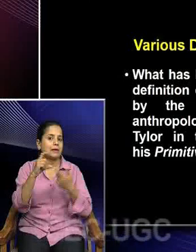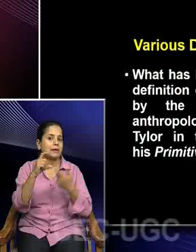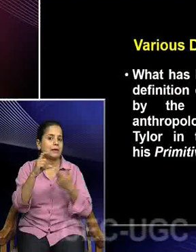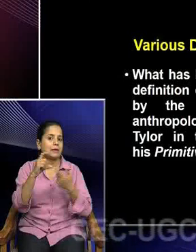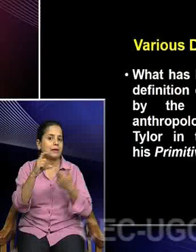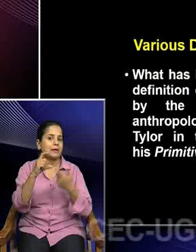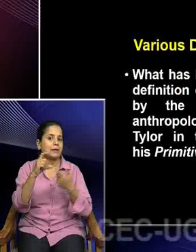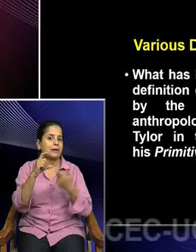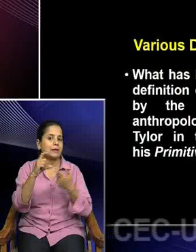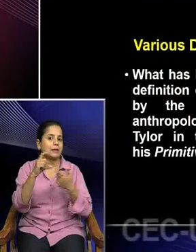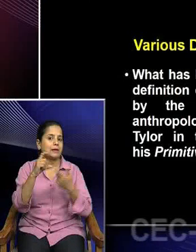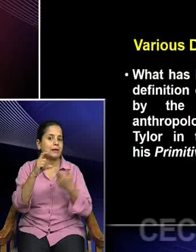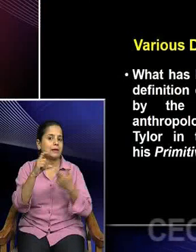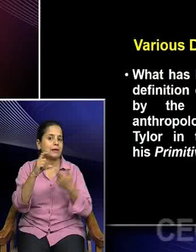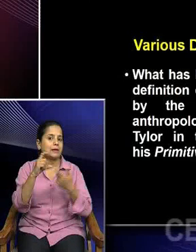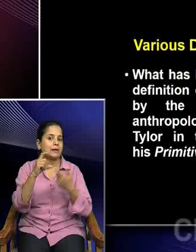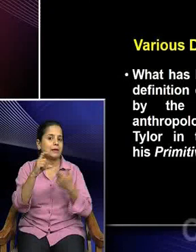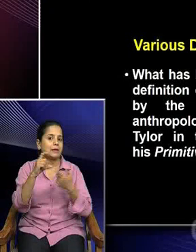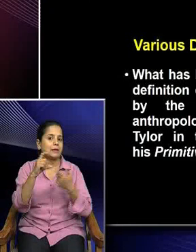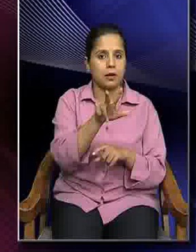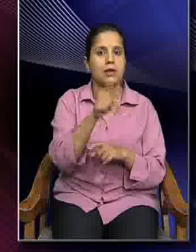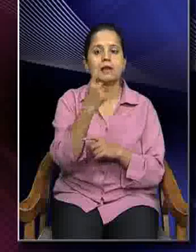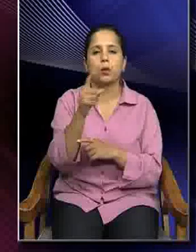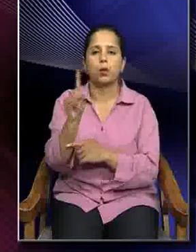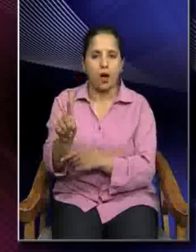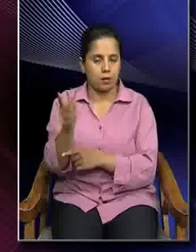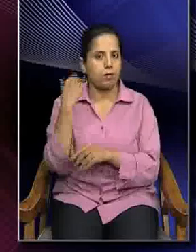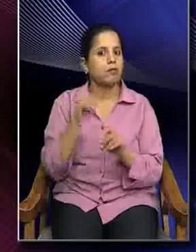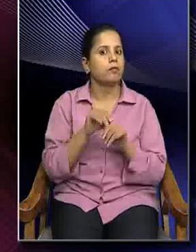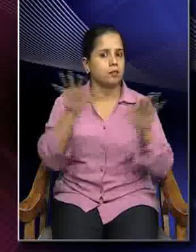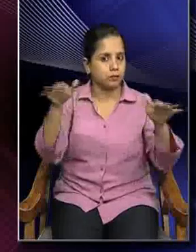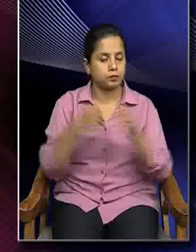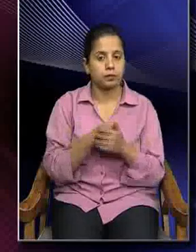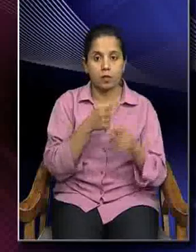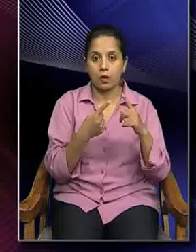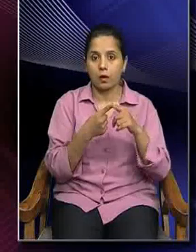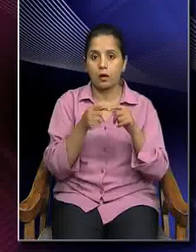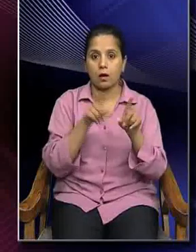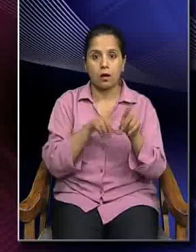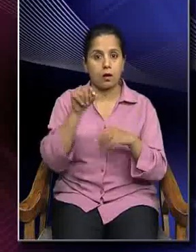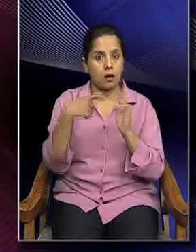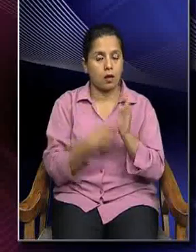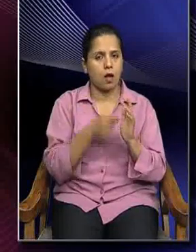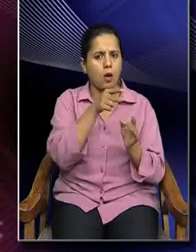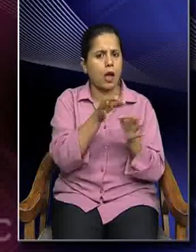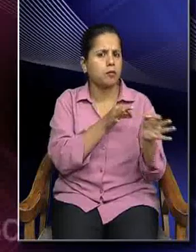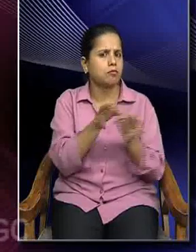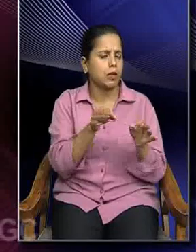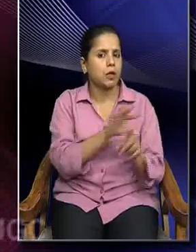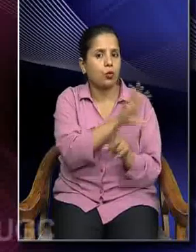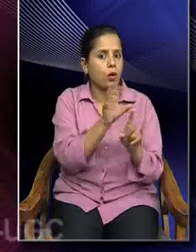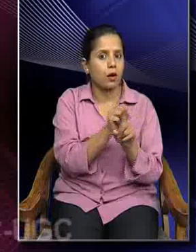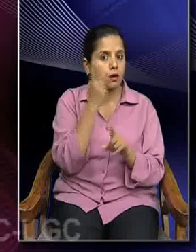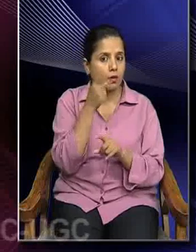Culture, published in 1871. Here, Tyler defines culture as